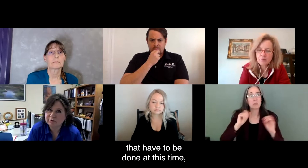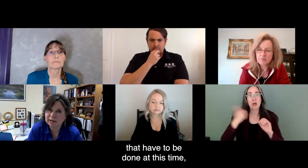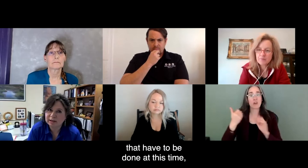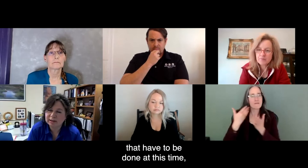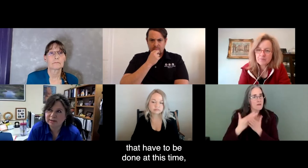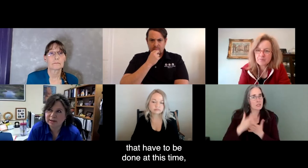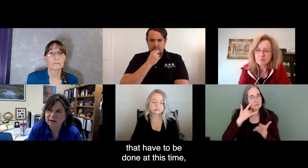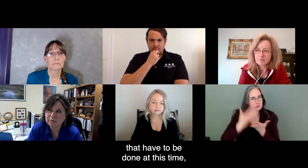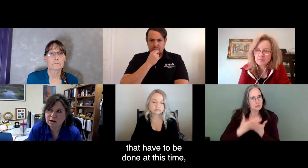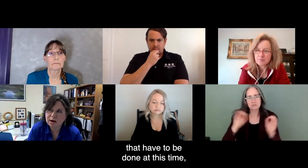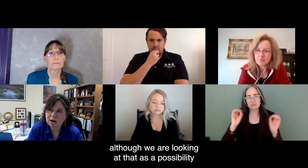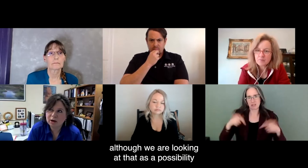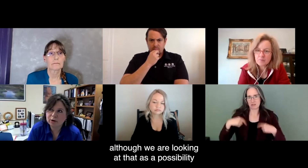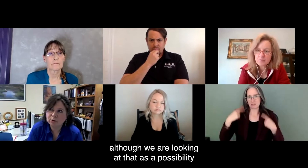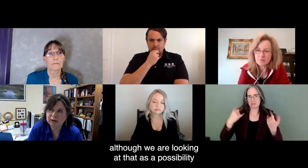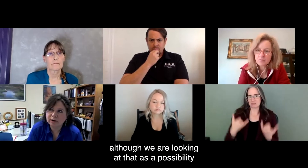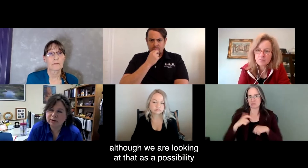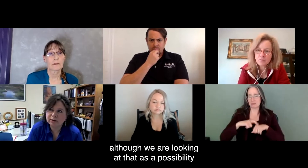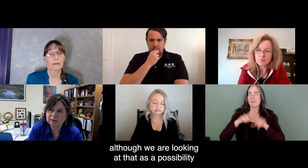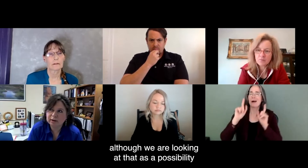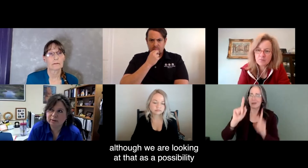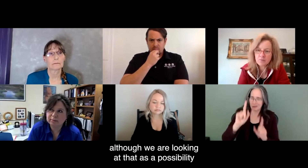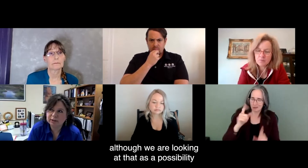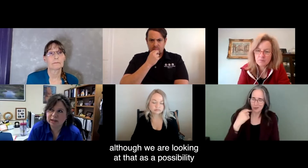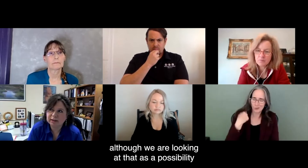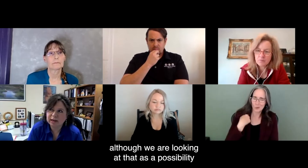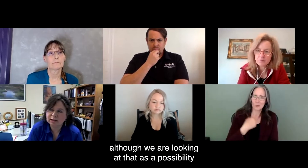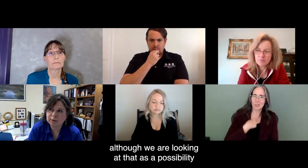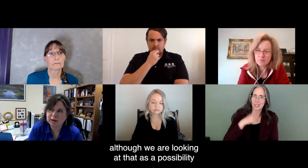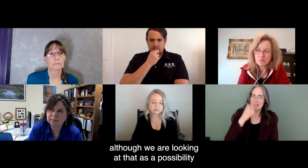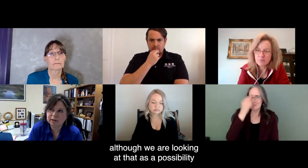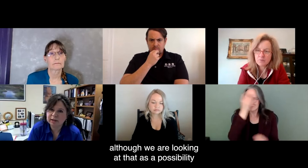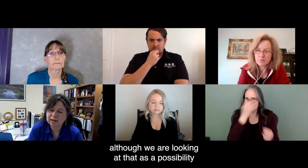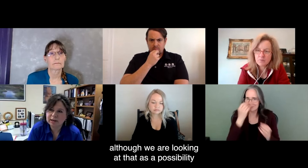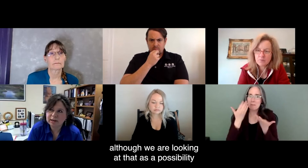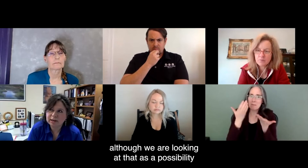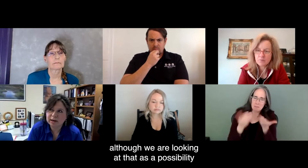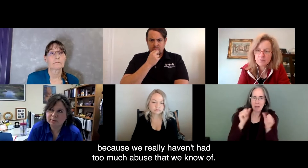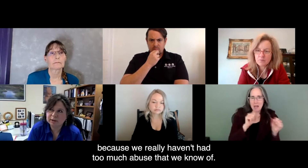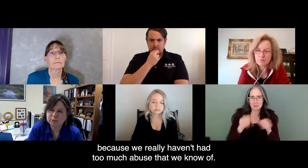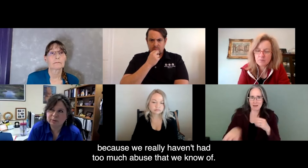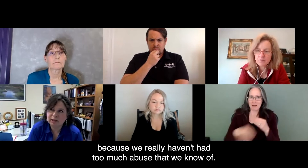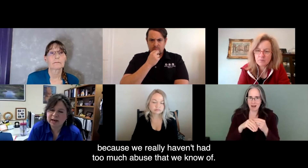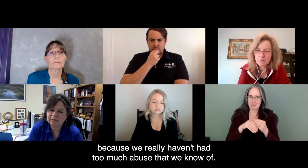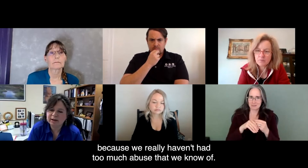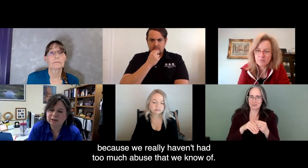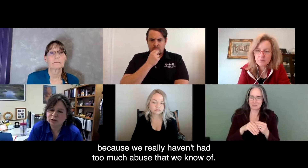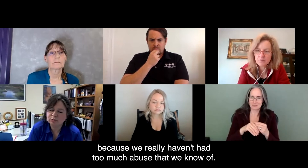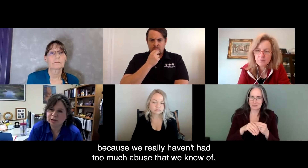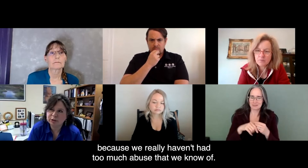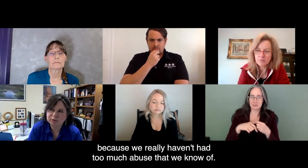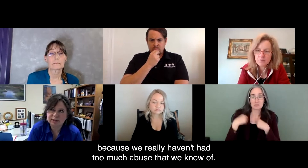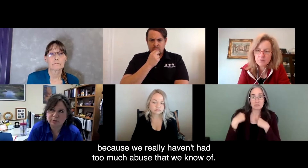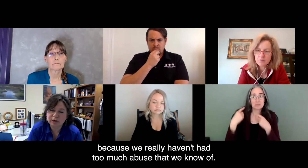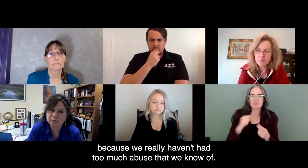have to be done at this time. Although we are looking at that as a possibility because we really haven't had too